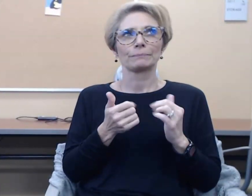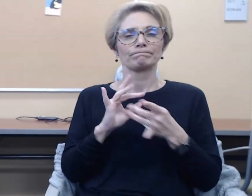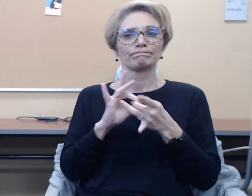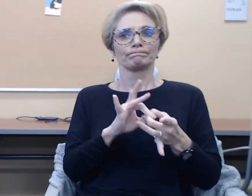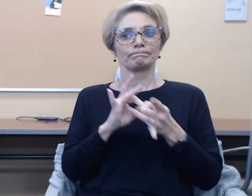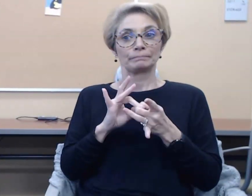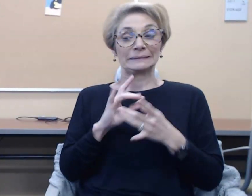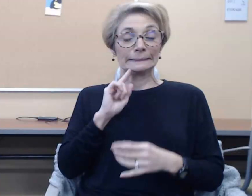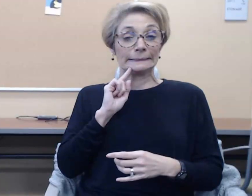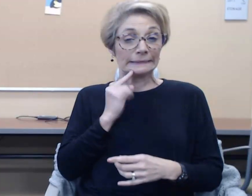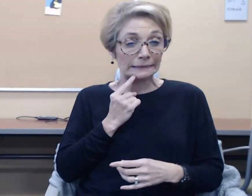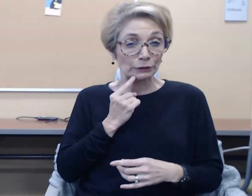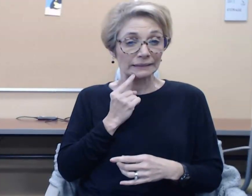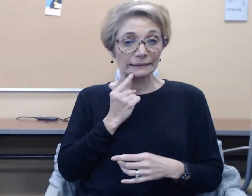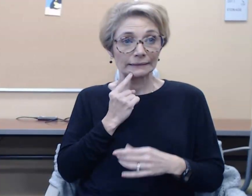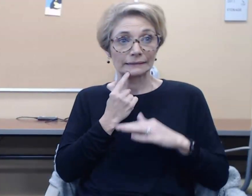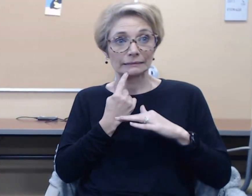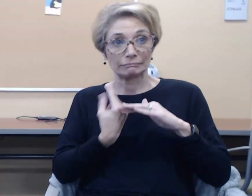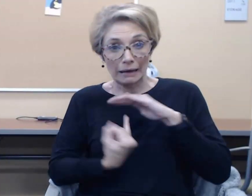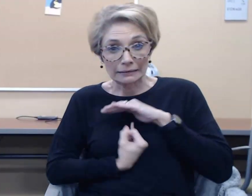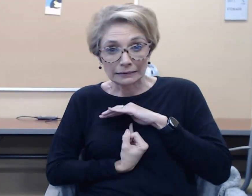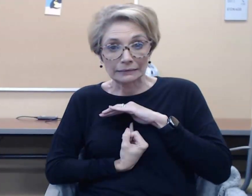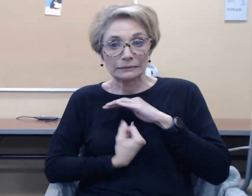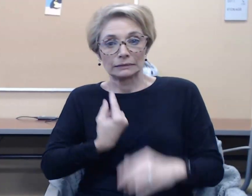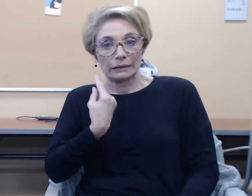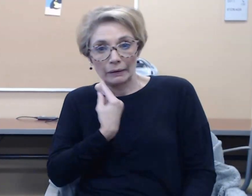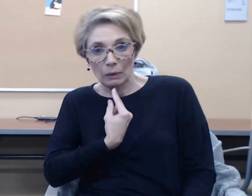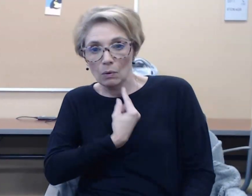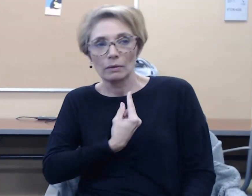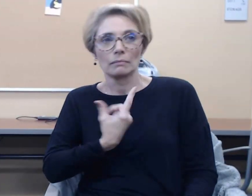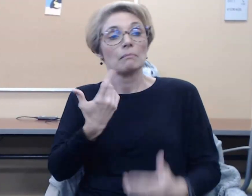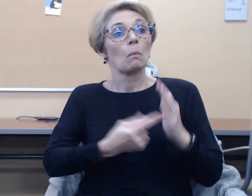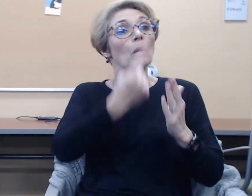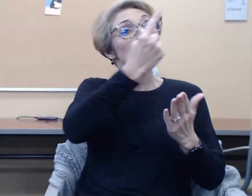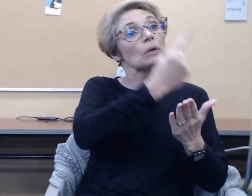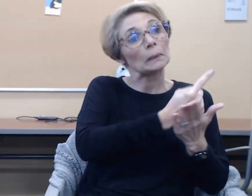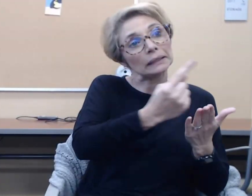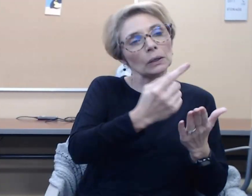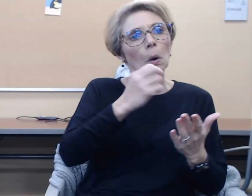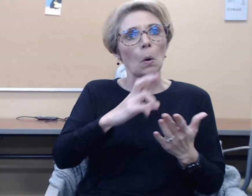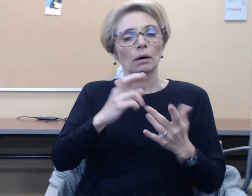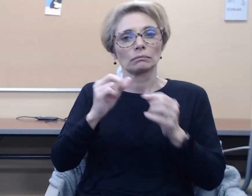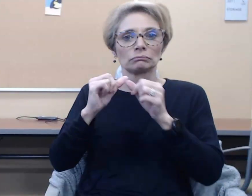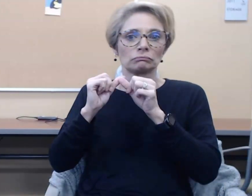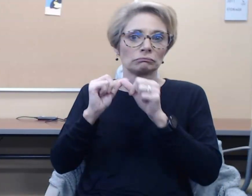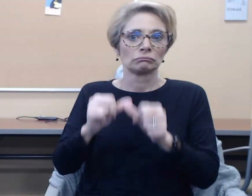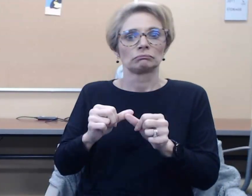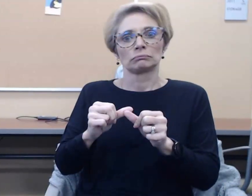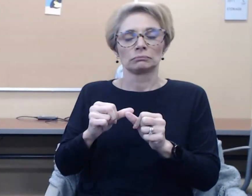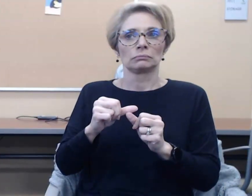of isolation and loneliness. So is it you're lonely maybe once a week, or do you feel like a constant cloud is hanging over you